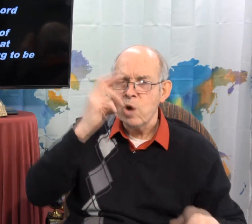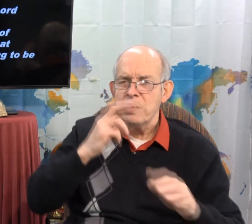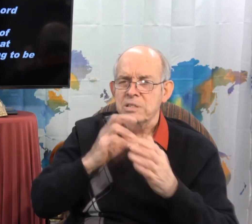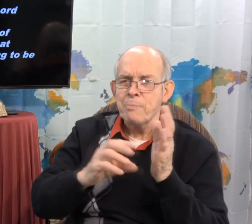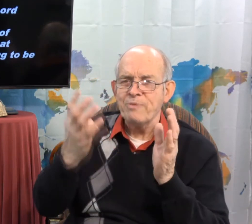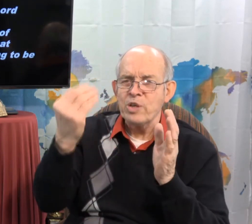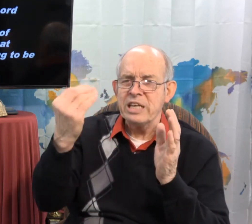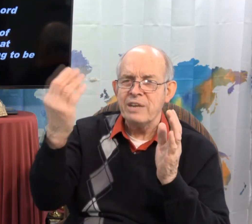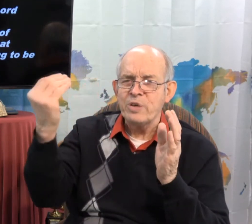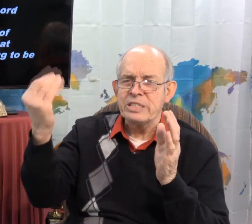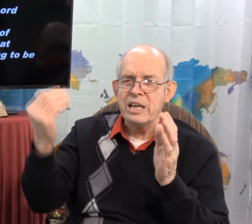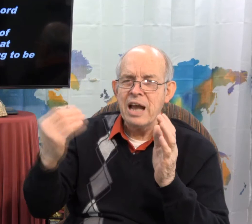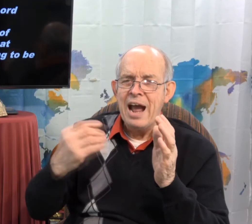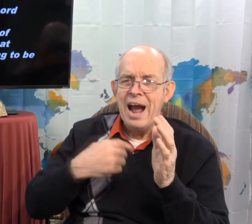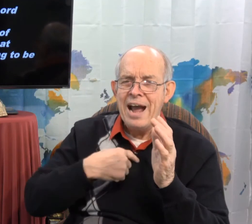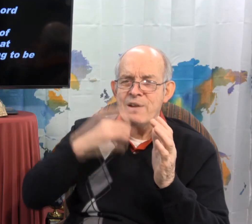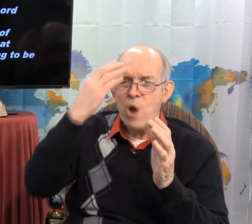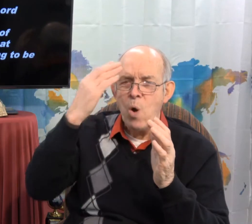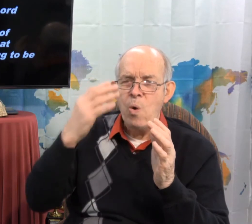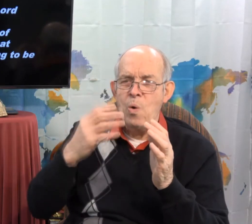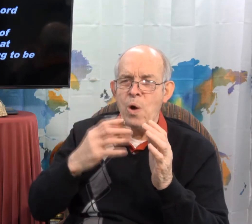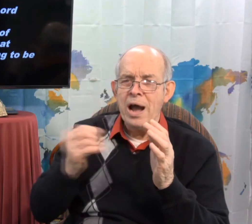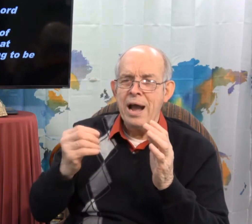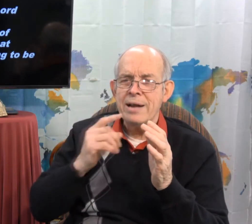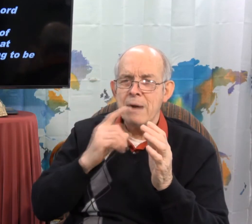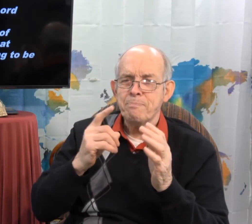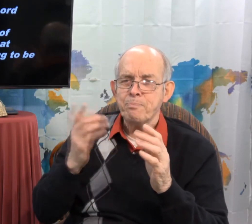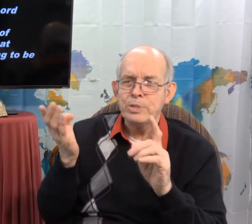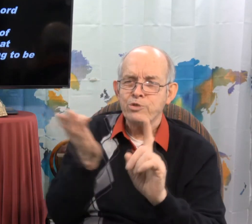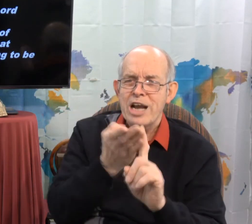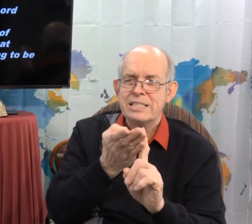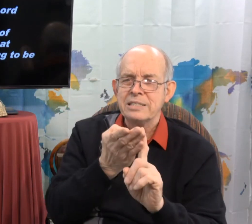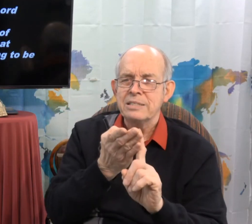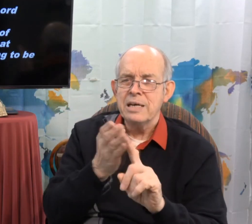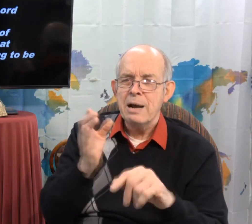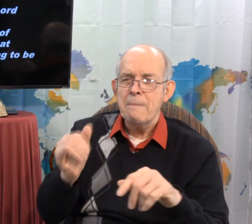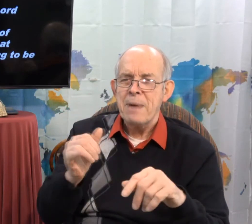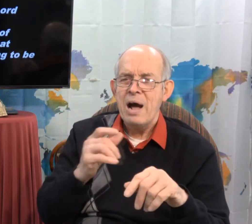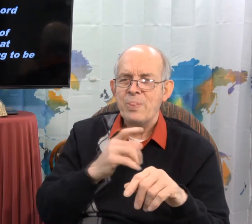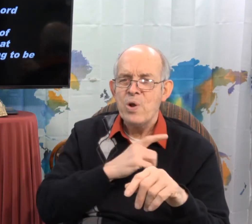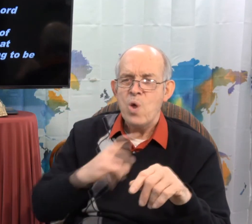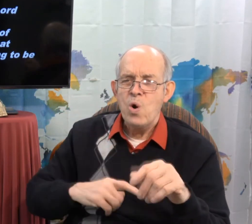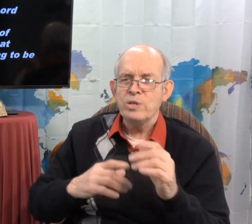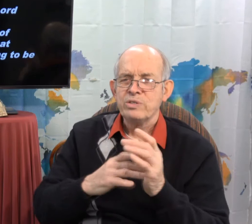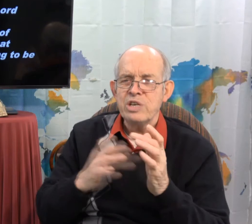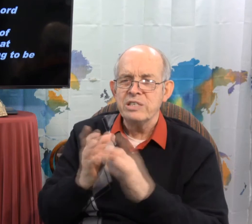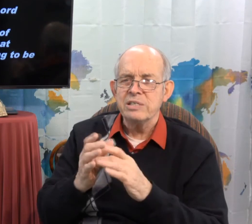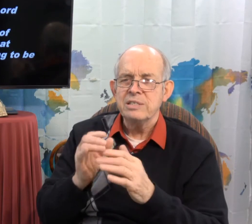Romans chapter 15 and 15. I know, and I betrayed you by the Lord Jesus,